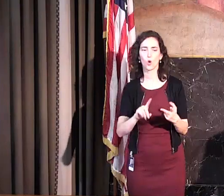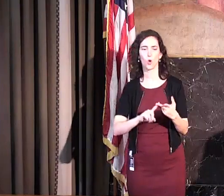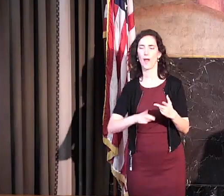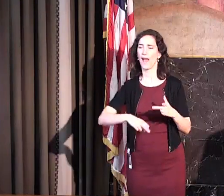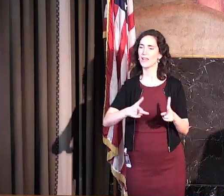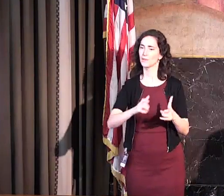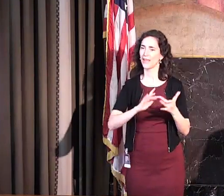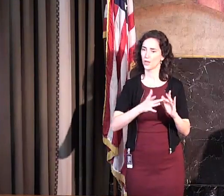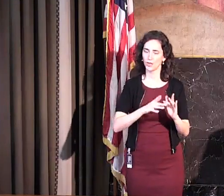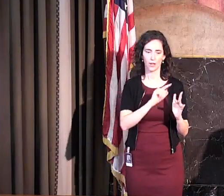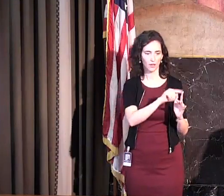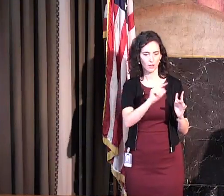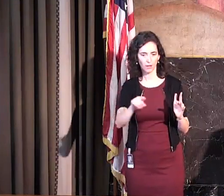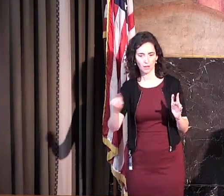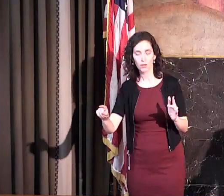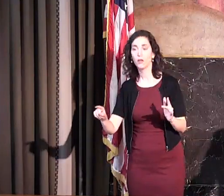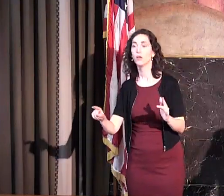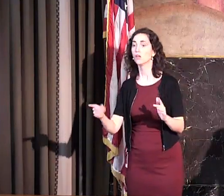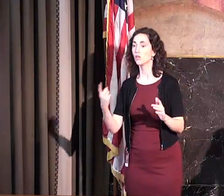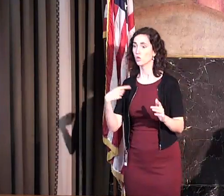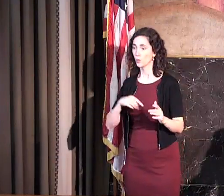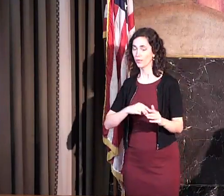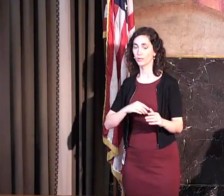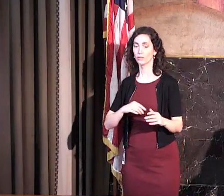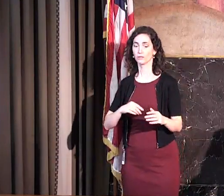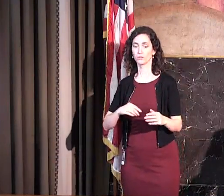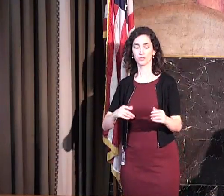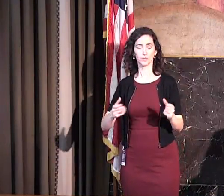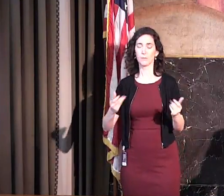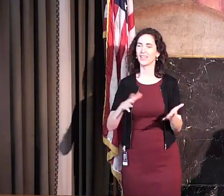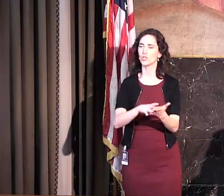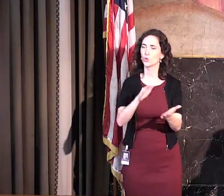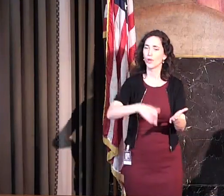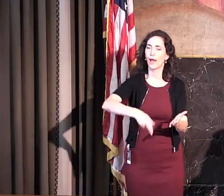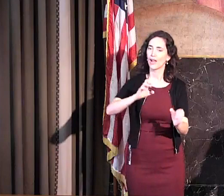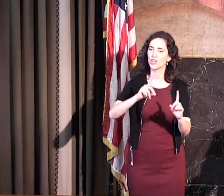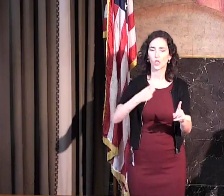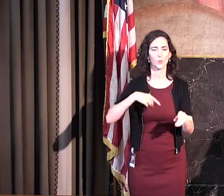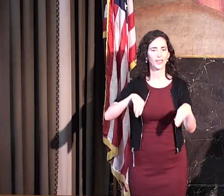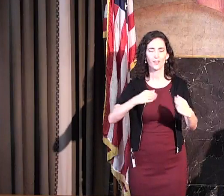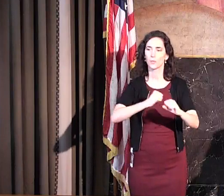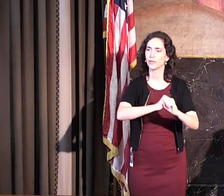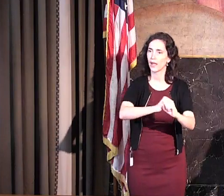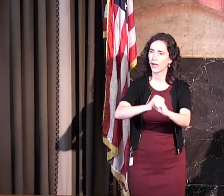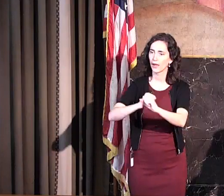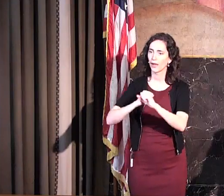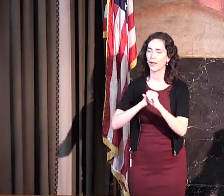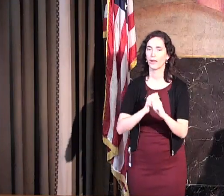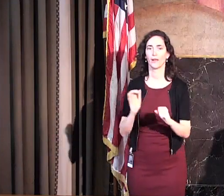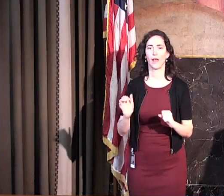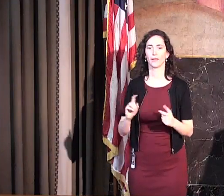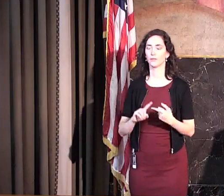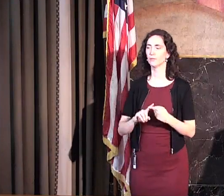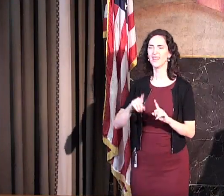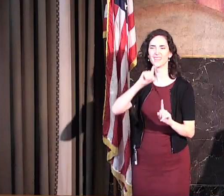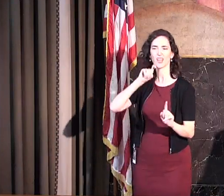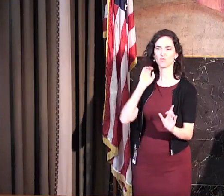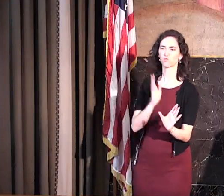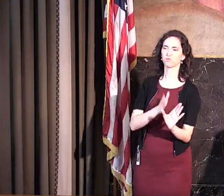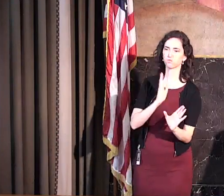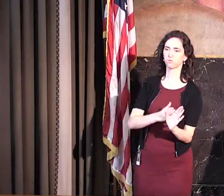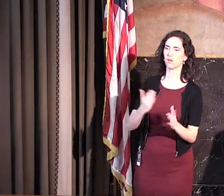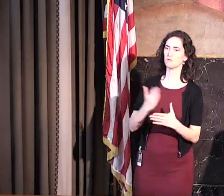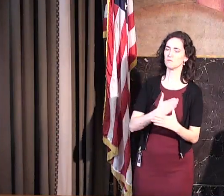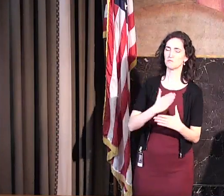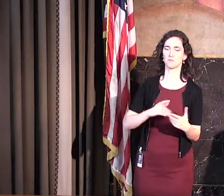the protections that we've conferred upon students in higher education with respect to sexual harassment and assault